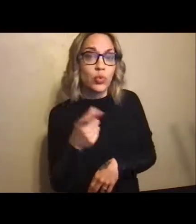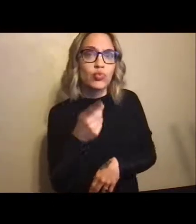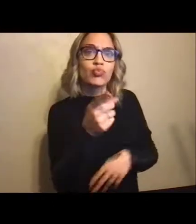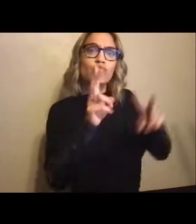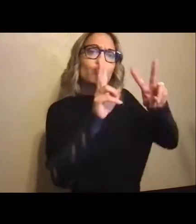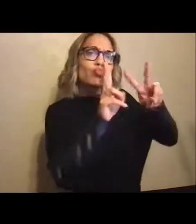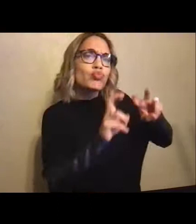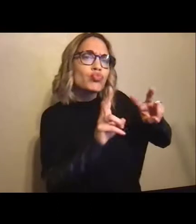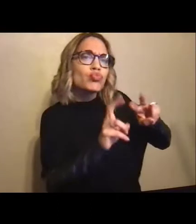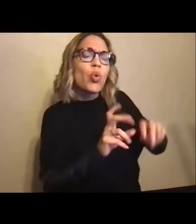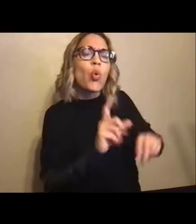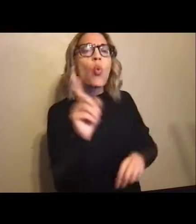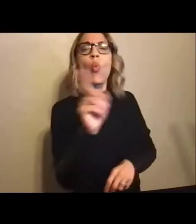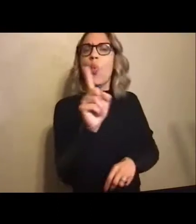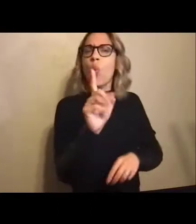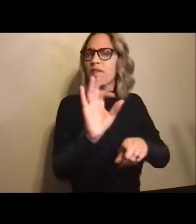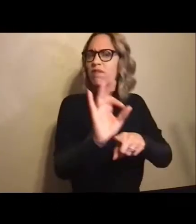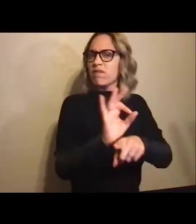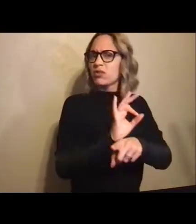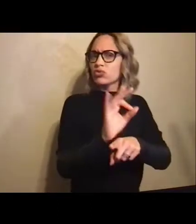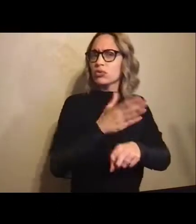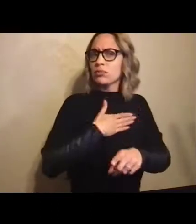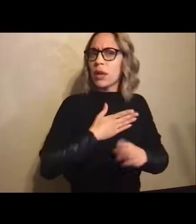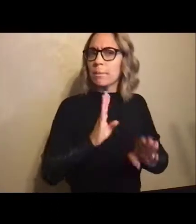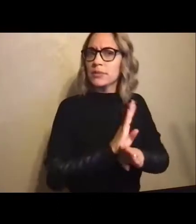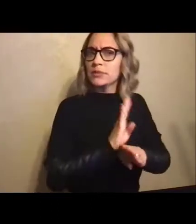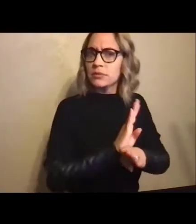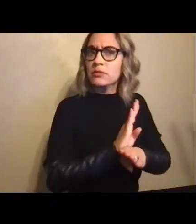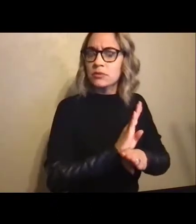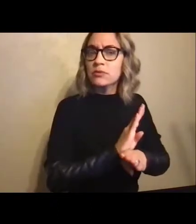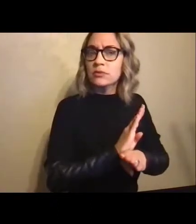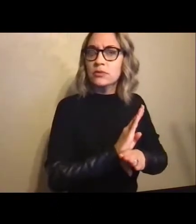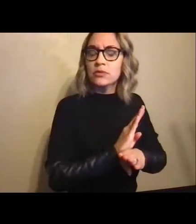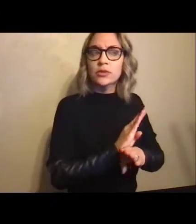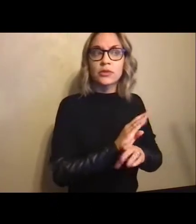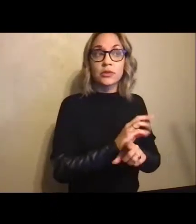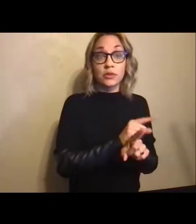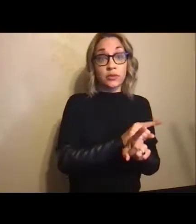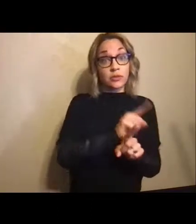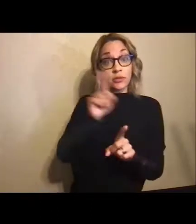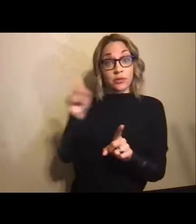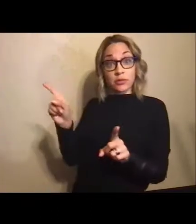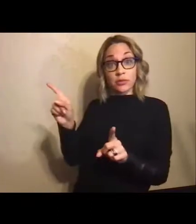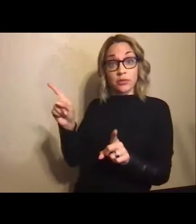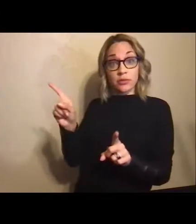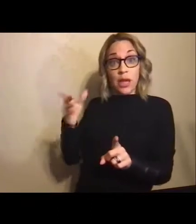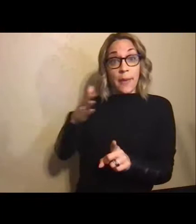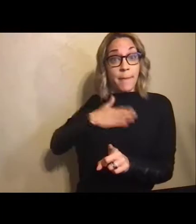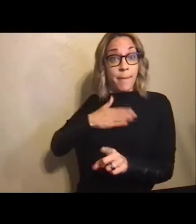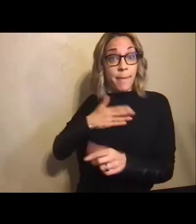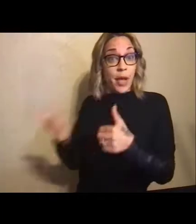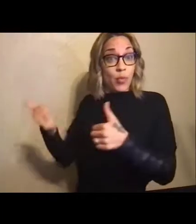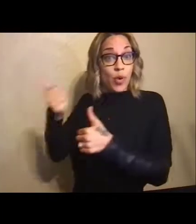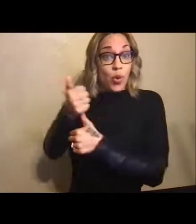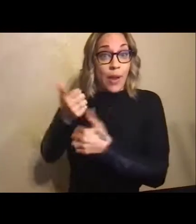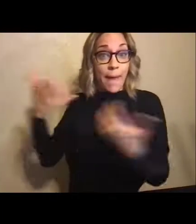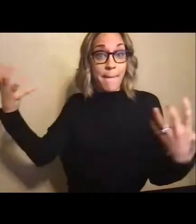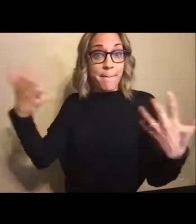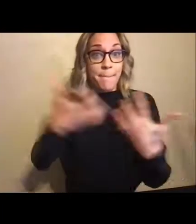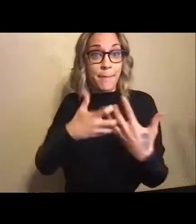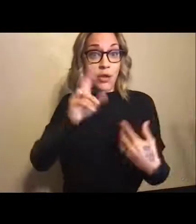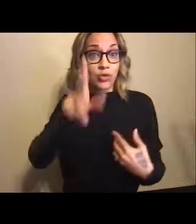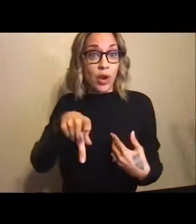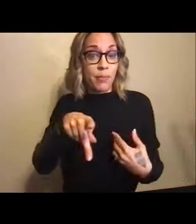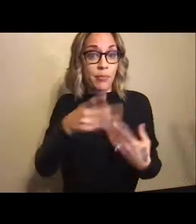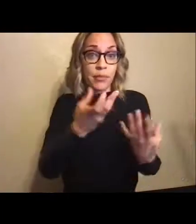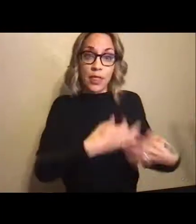You have to figure out if the tasks match the business functions. List them out. List